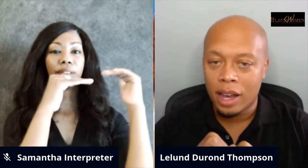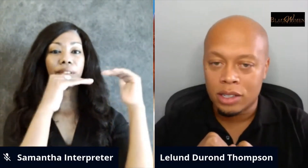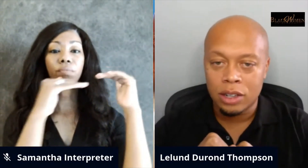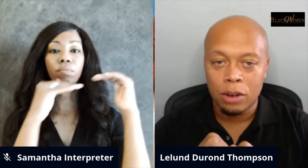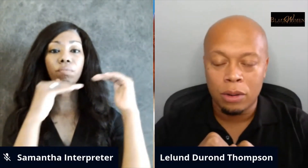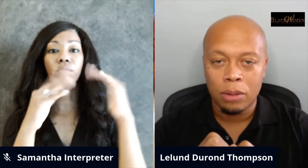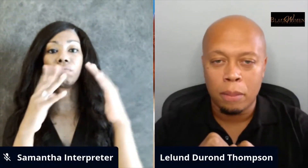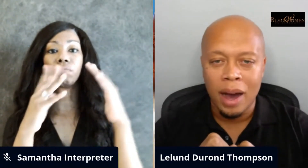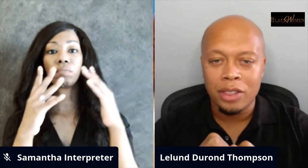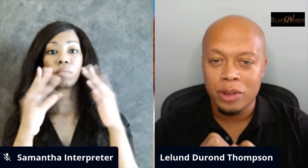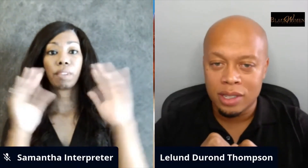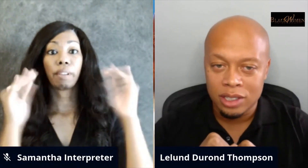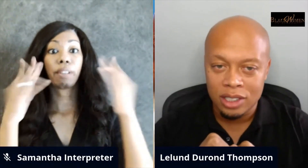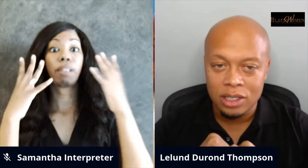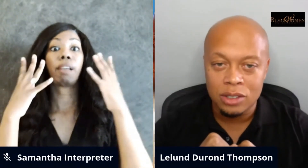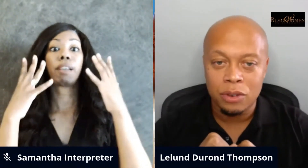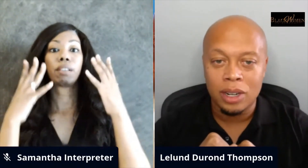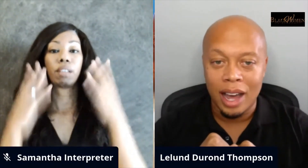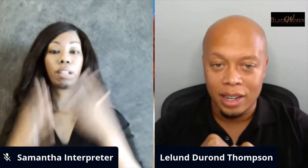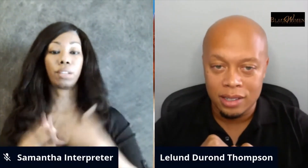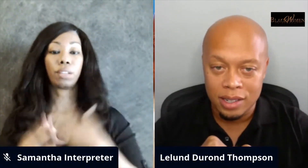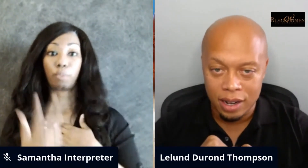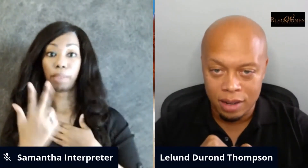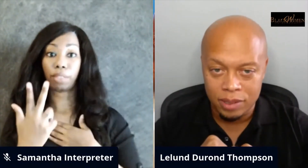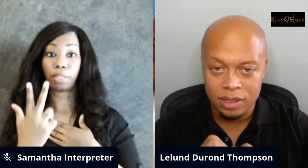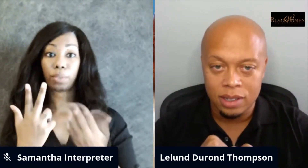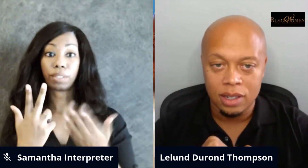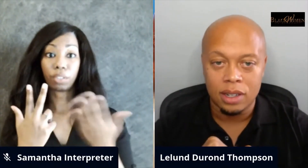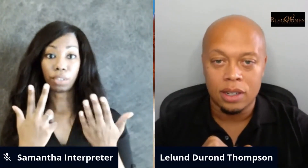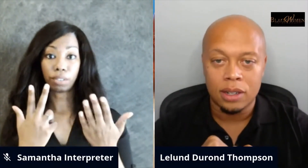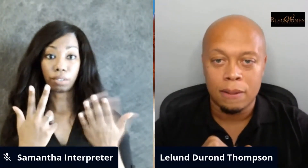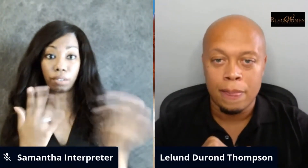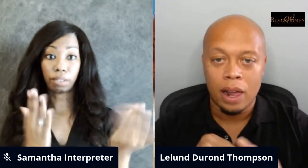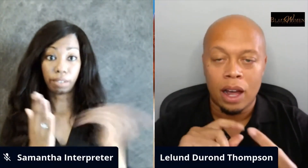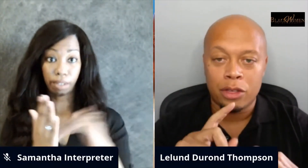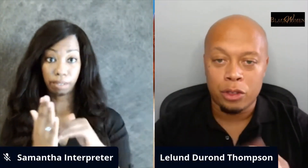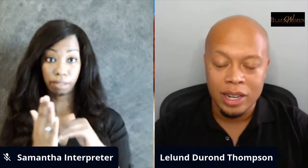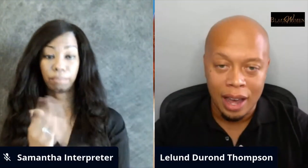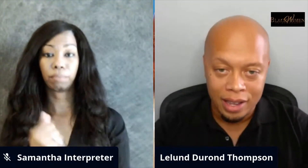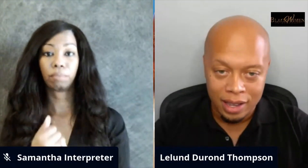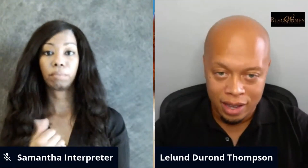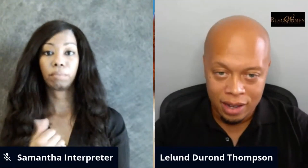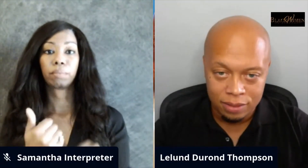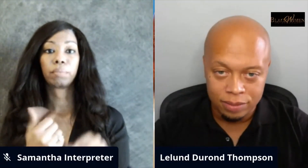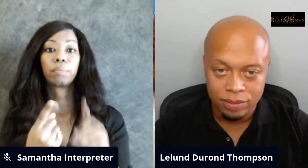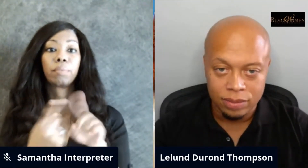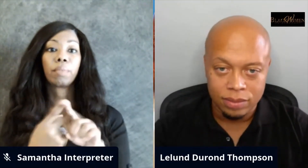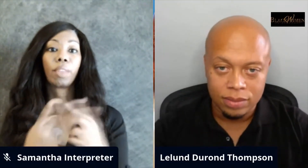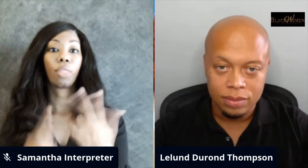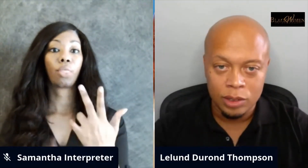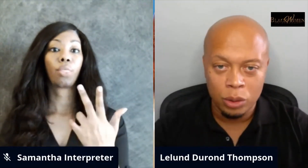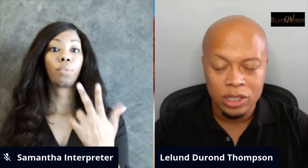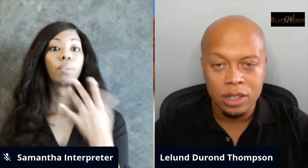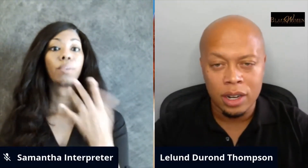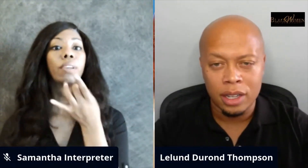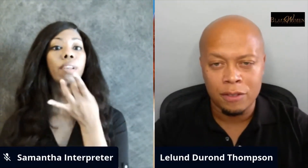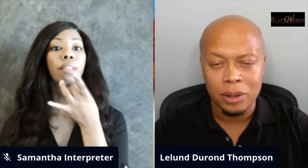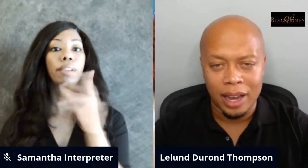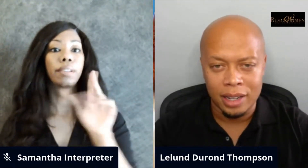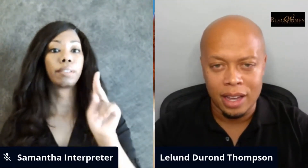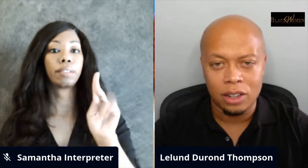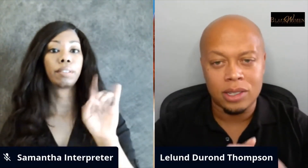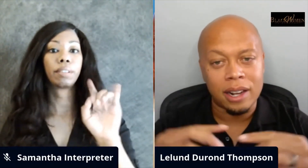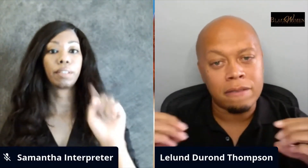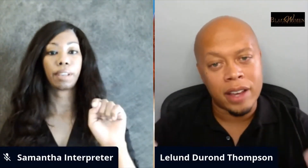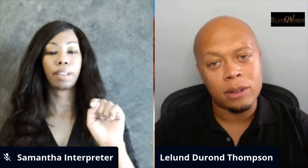So yeah, so my 3 suggestions for lighting setups: a 3-light kit, which is gonna give you